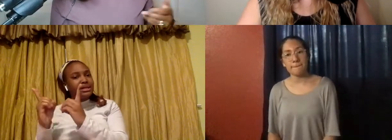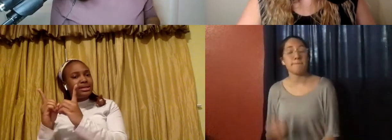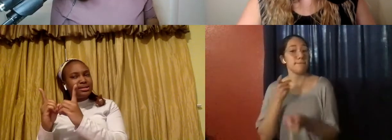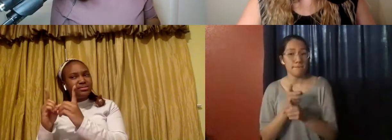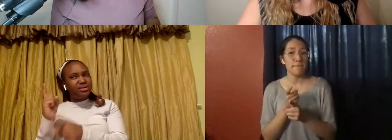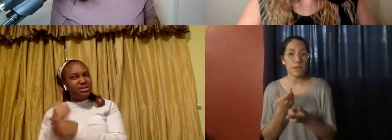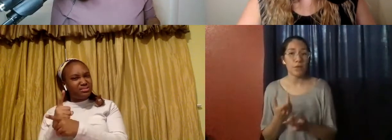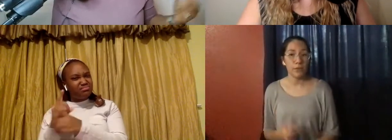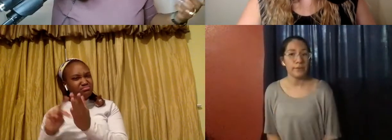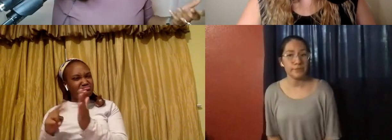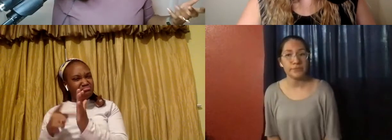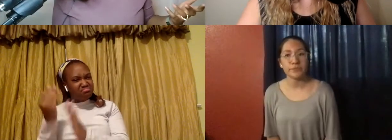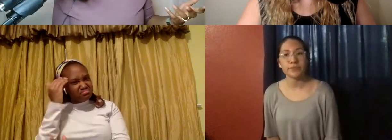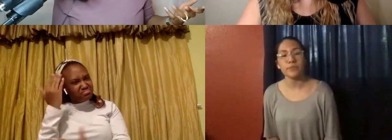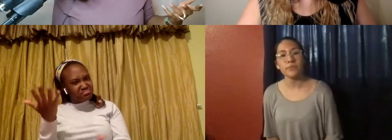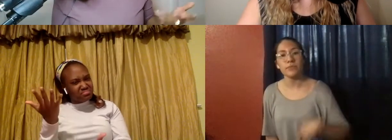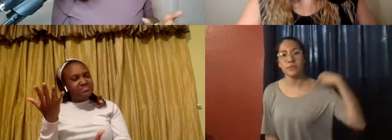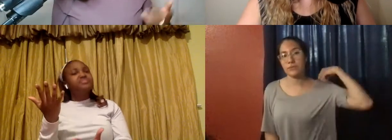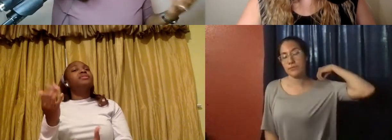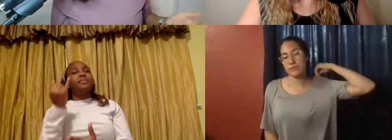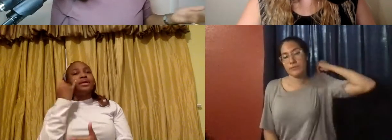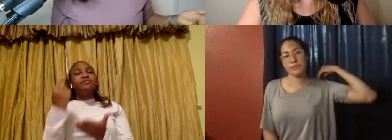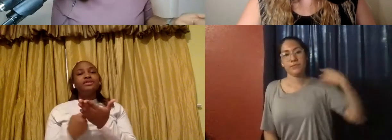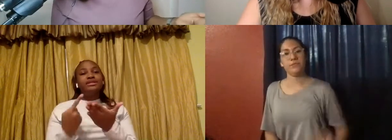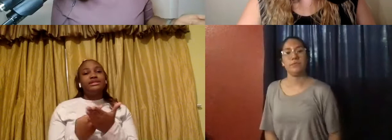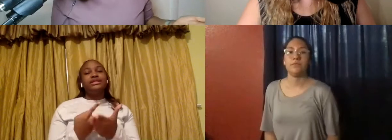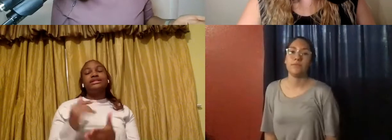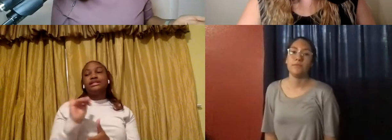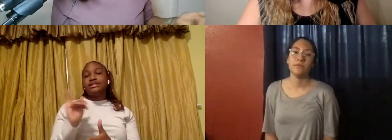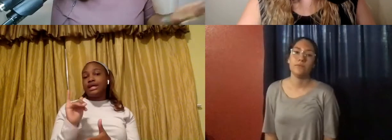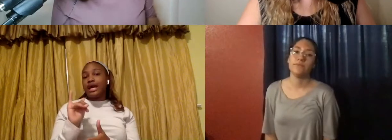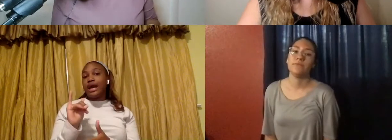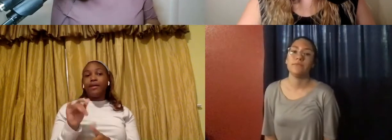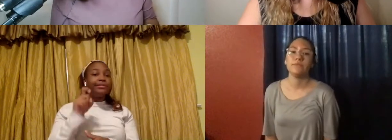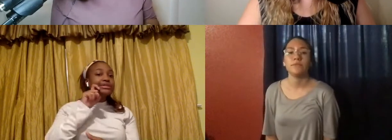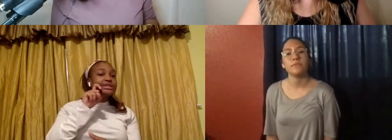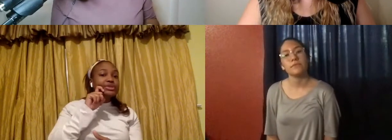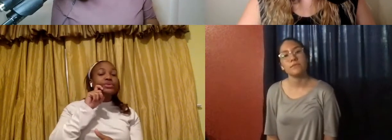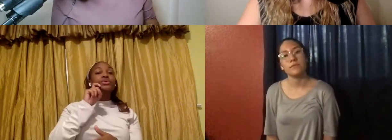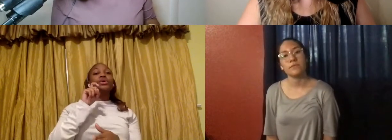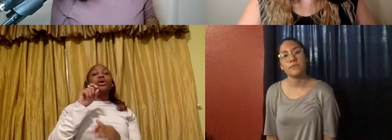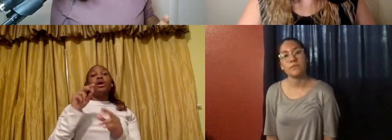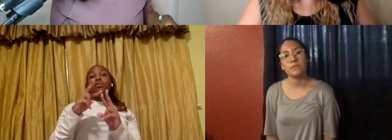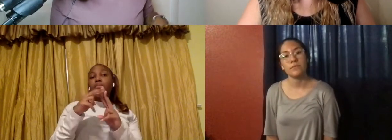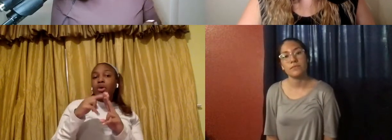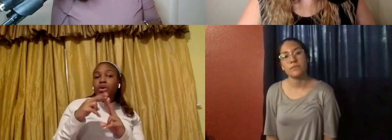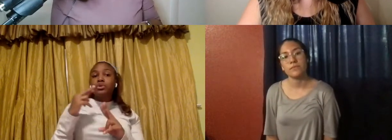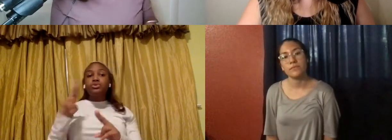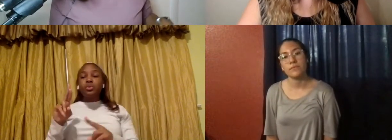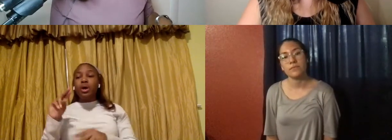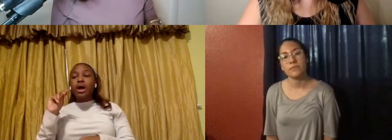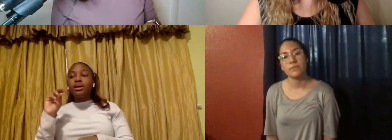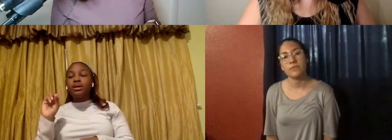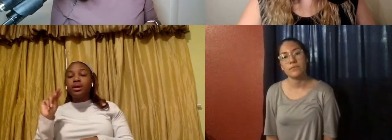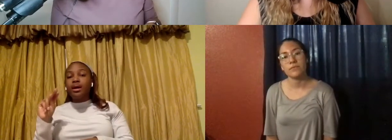Right. And if you're also talking about, you know, like same sex couples or non-binary folks, like that hair journey is